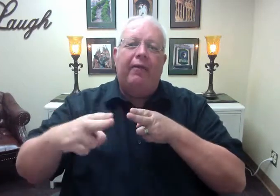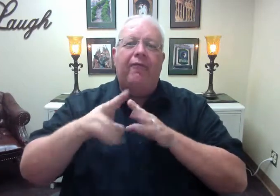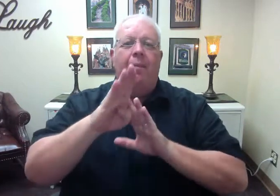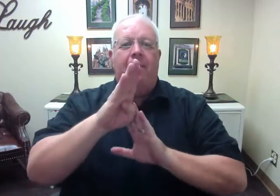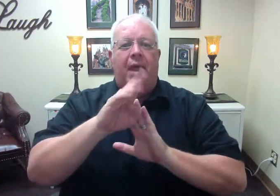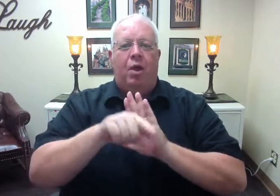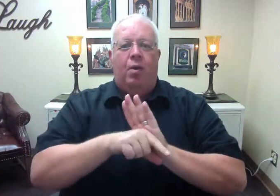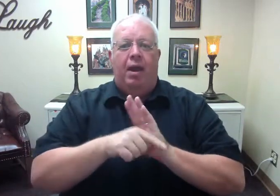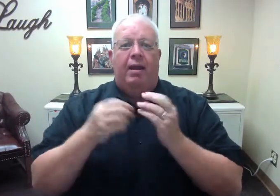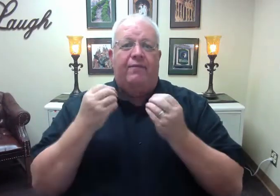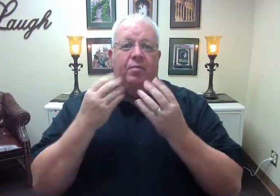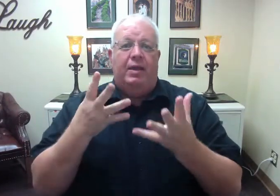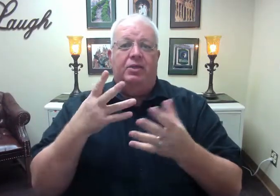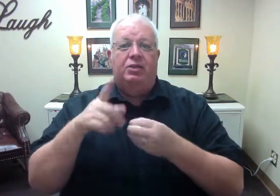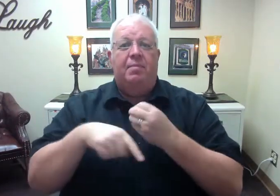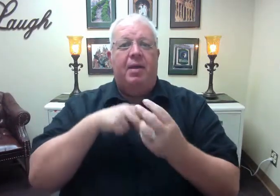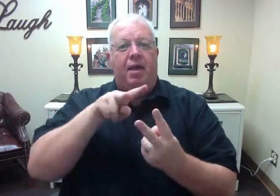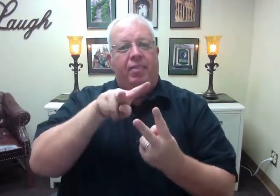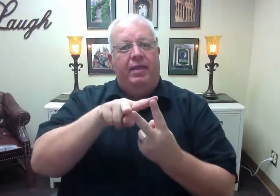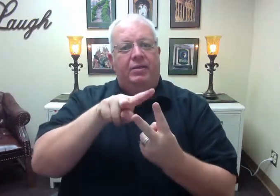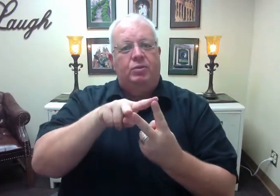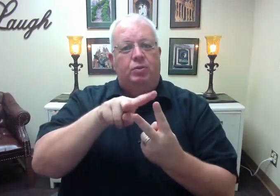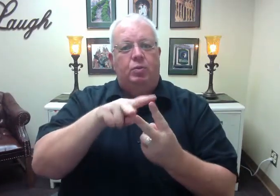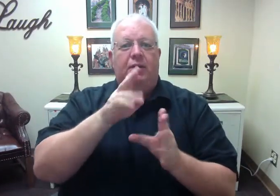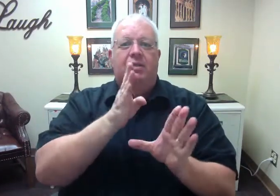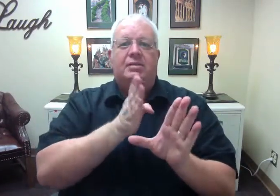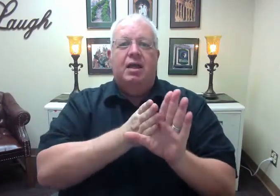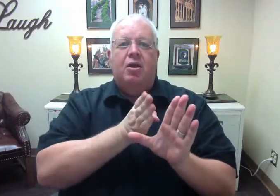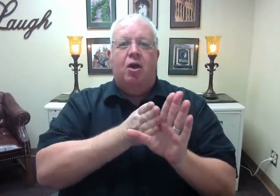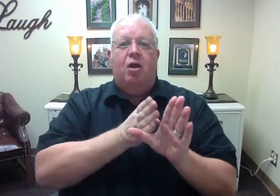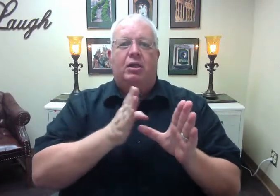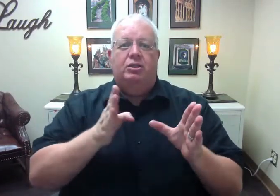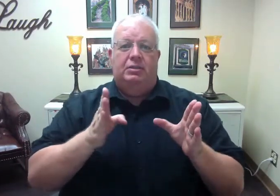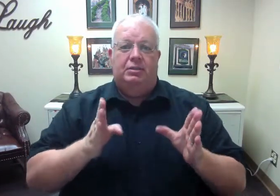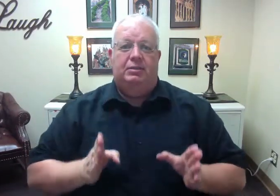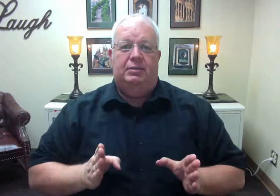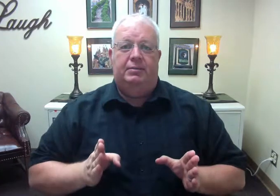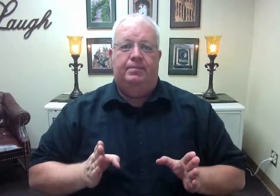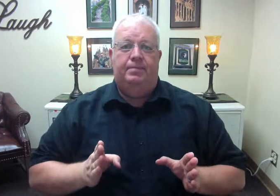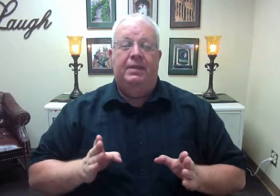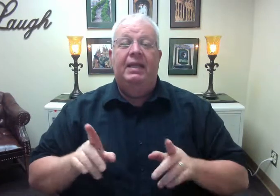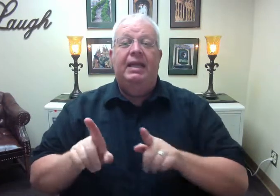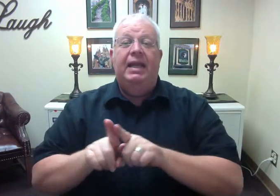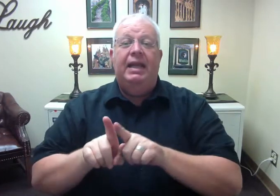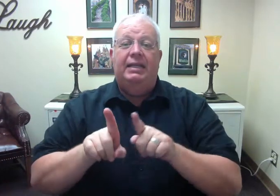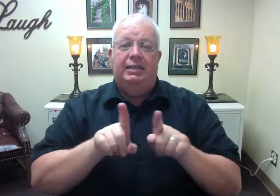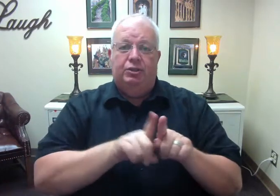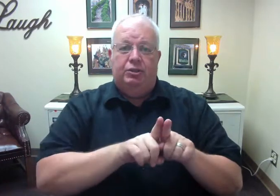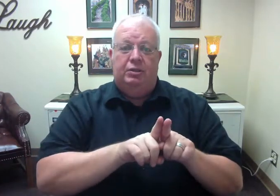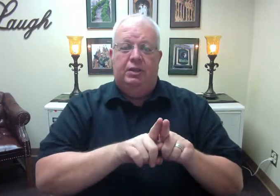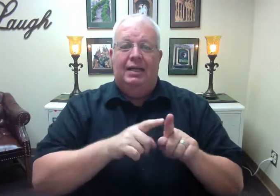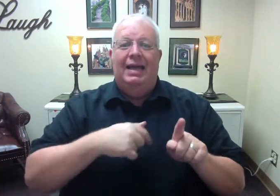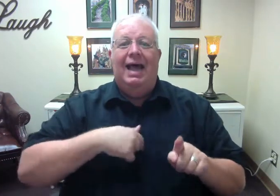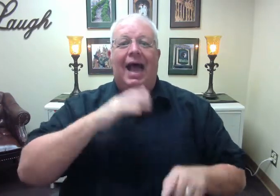psychologists. In addition, I will talk very briefly about some of their